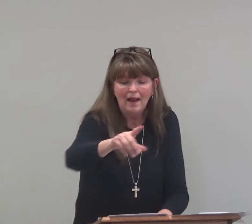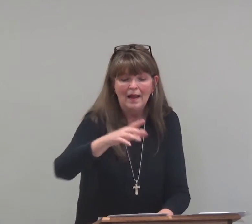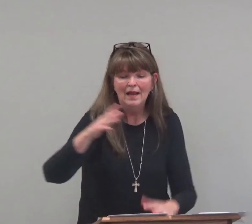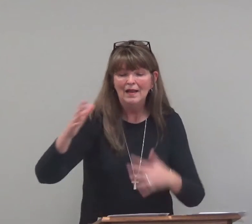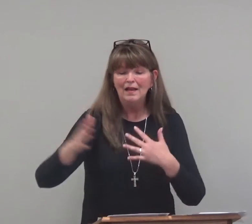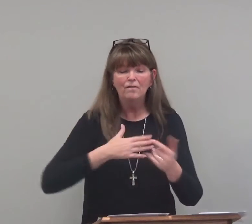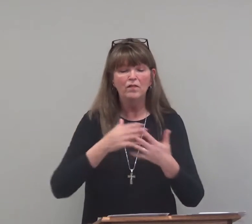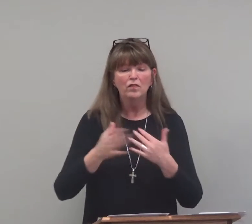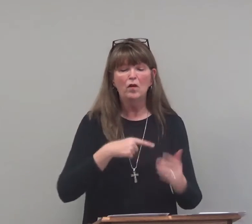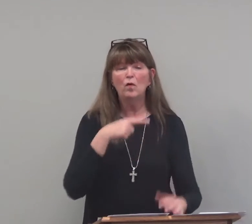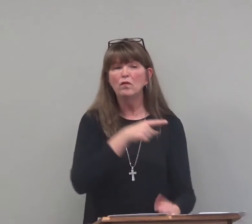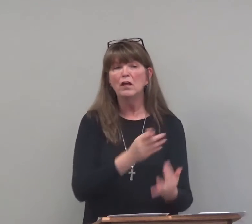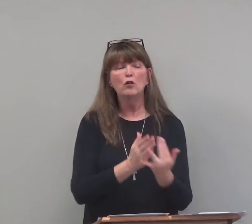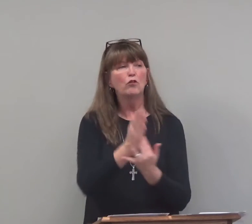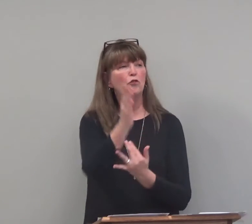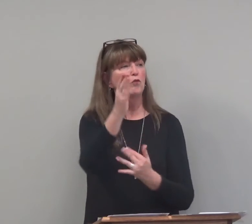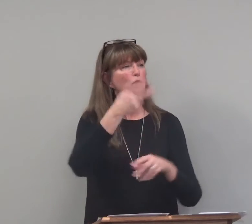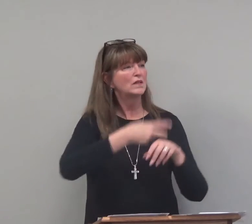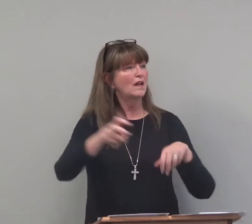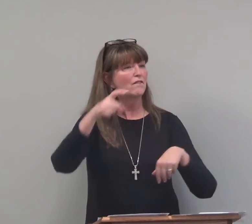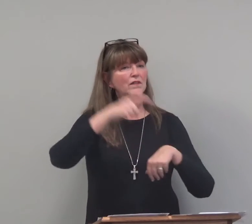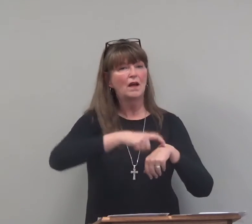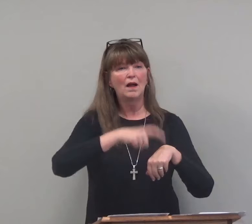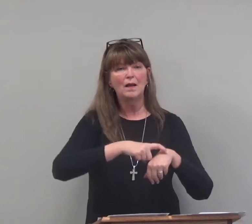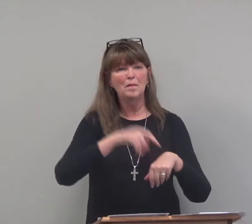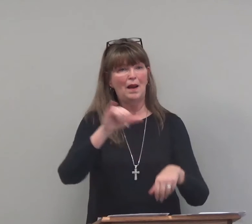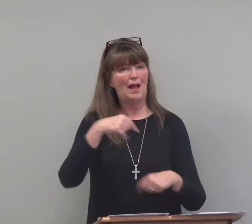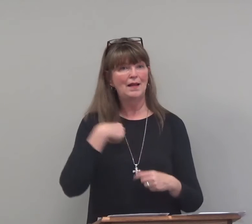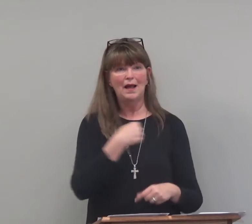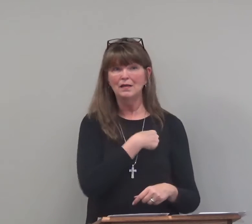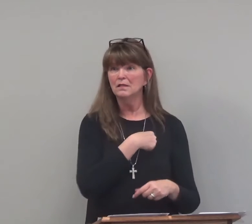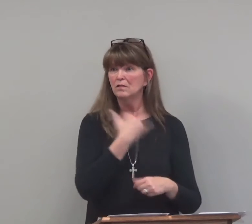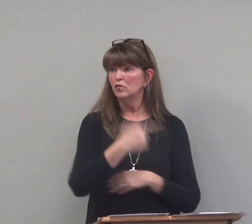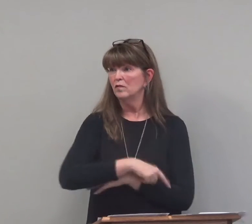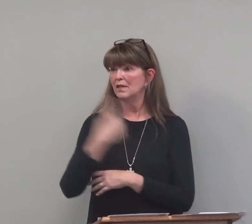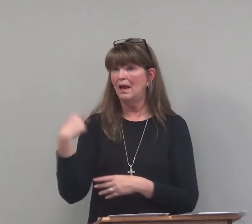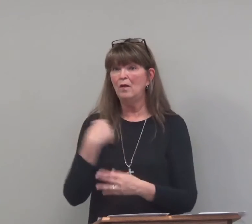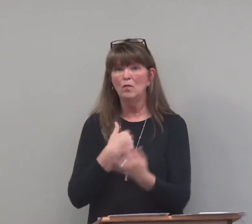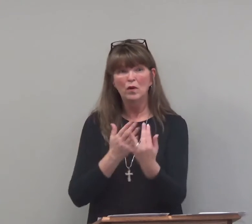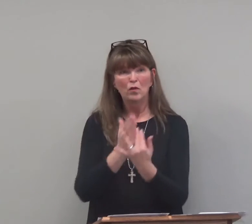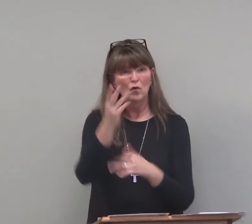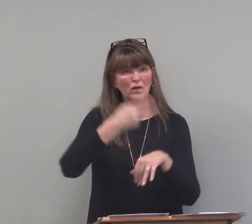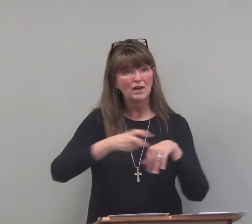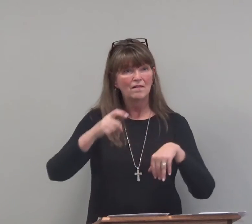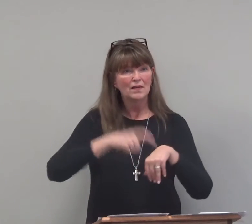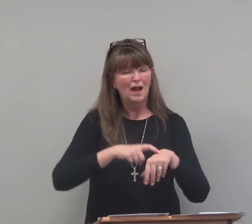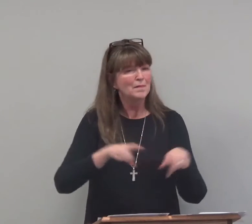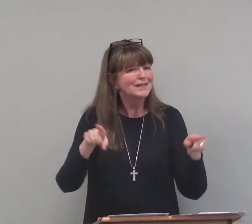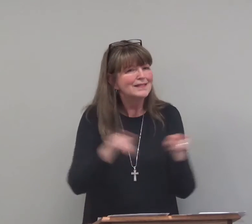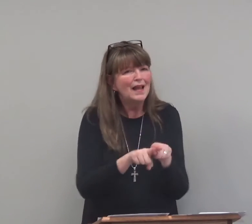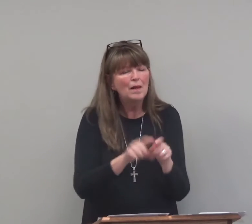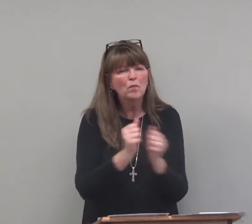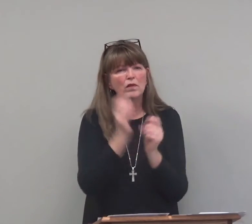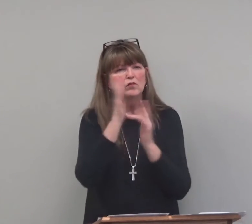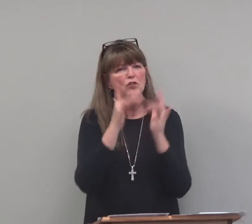moving forward at all costs, no matter what they were going through. Just like us today. We're going through hard